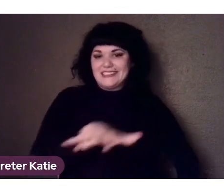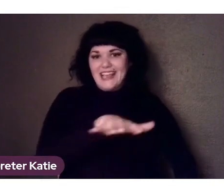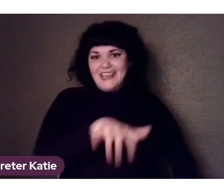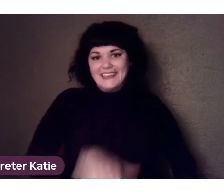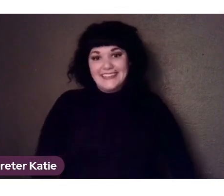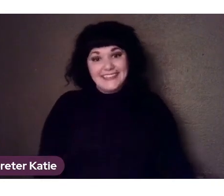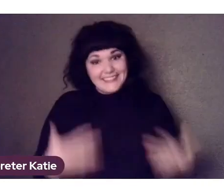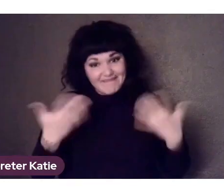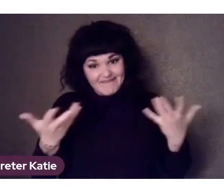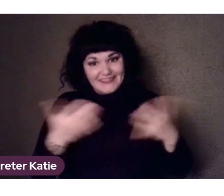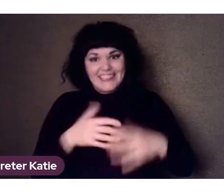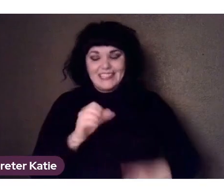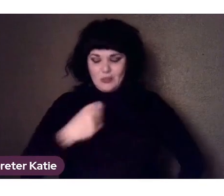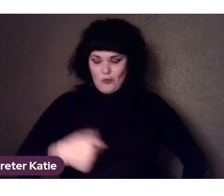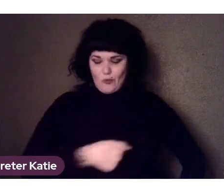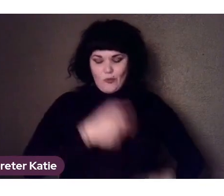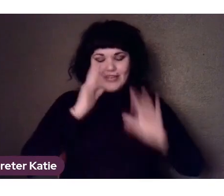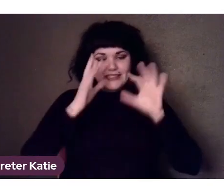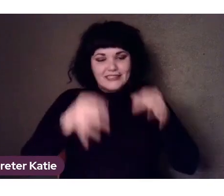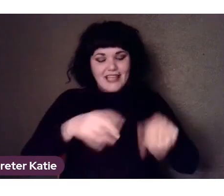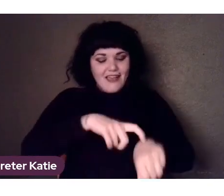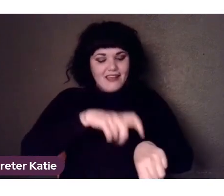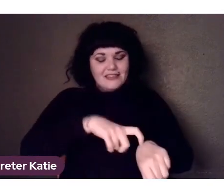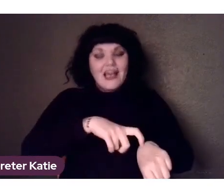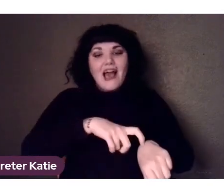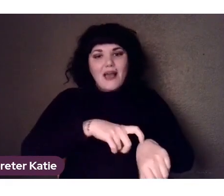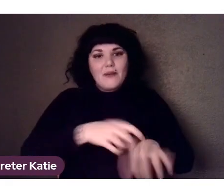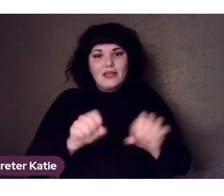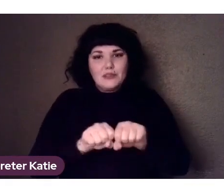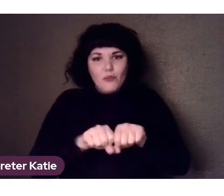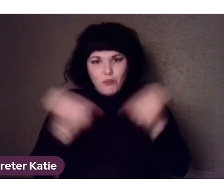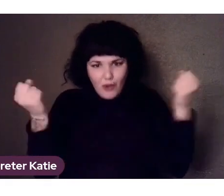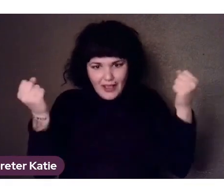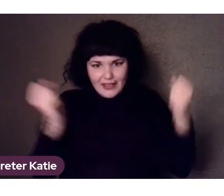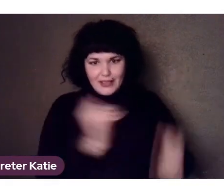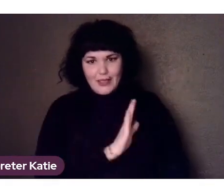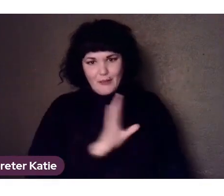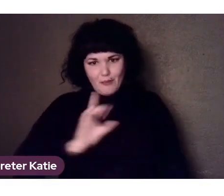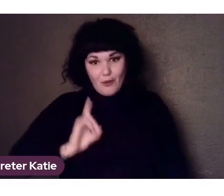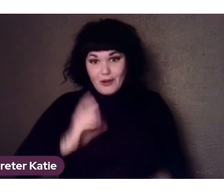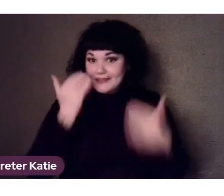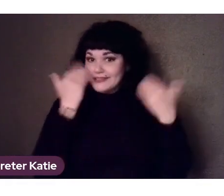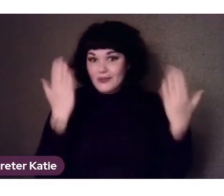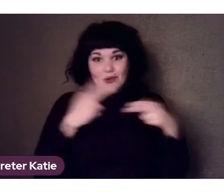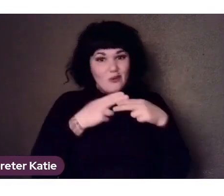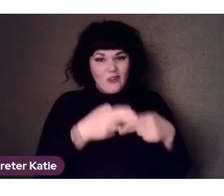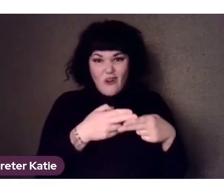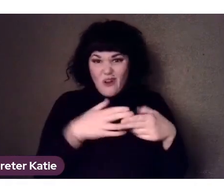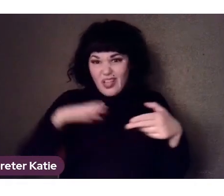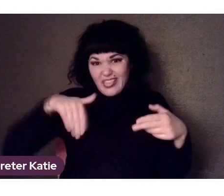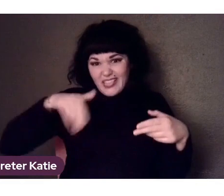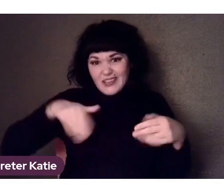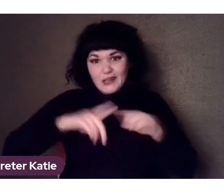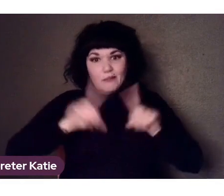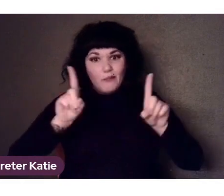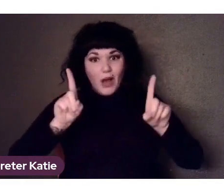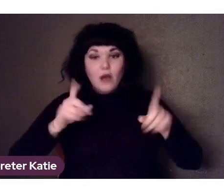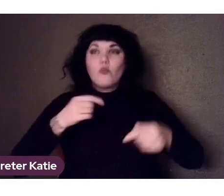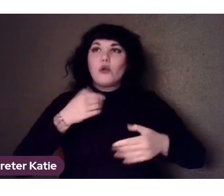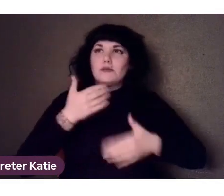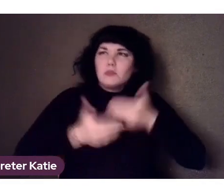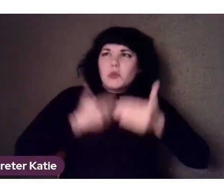So we decided that it was time to break the board. We don't know what we're going to call it yet, but we are in process with